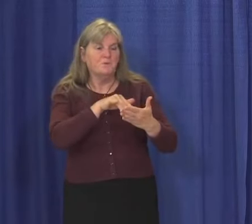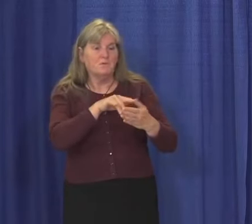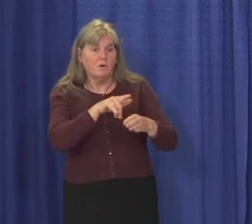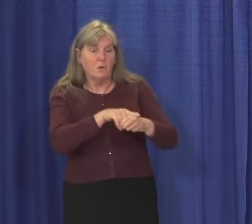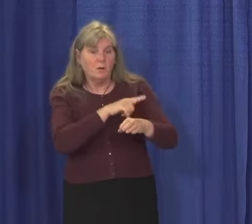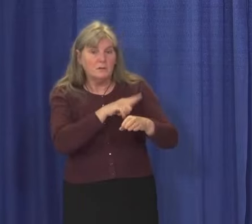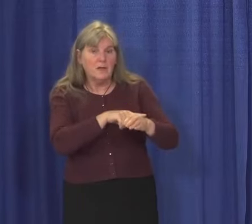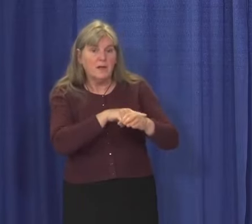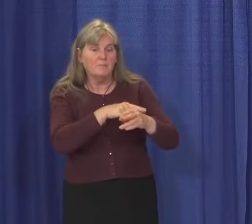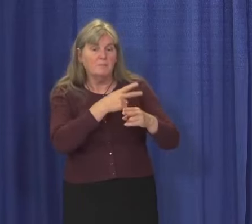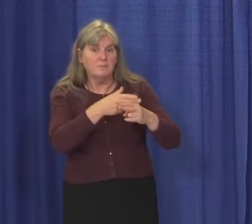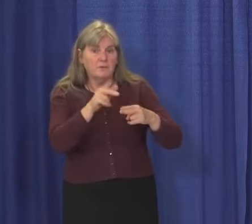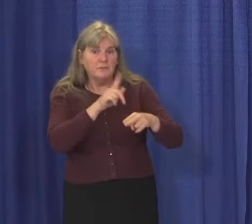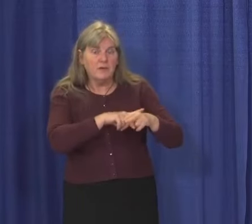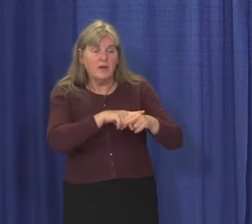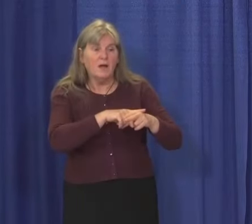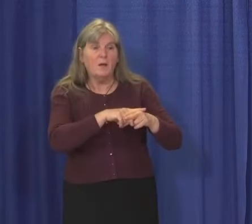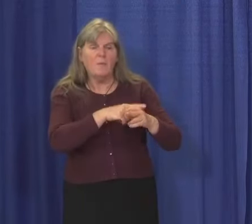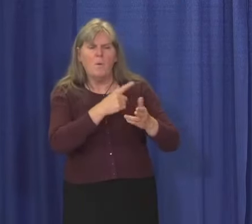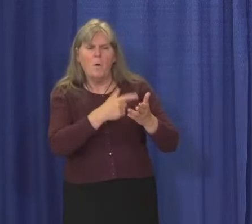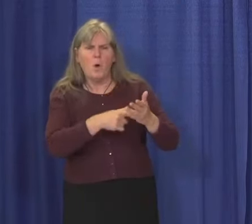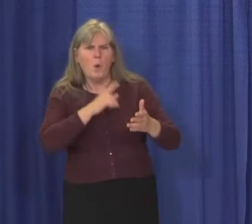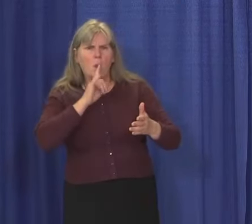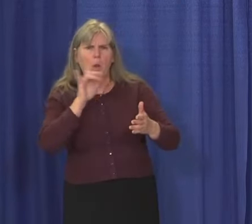What are the characteristics that enable